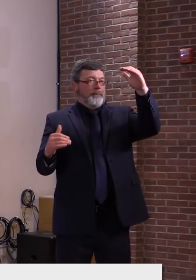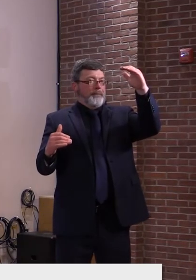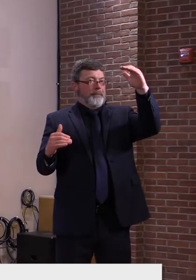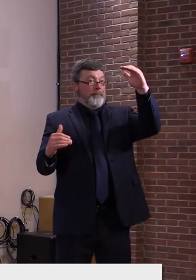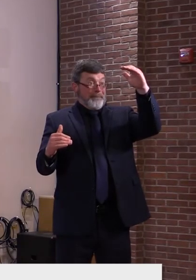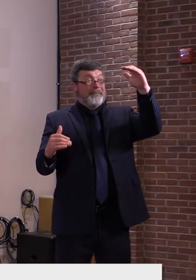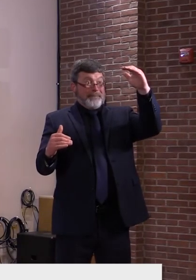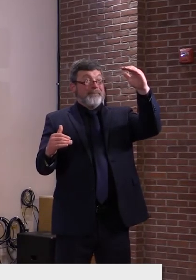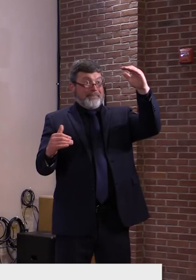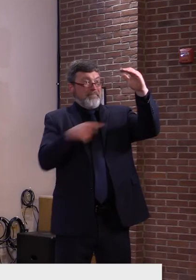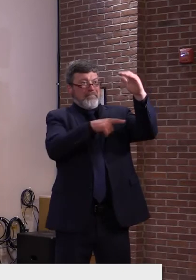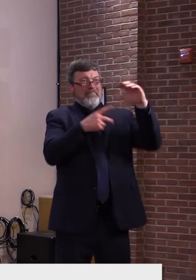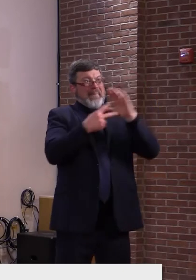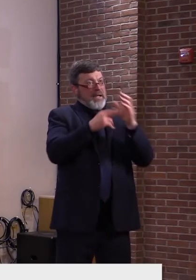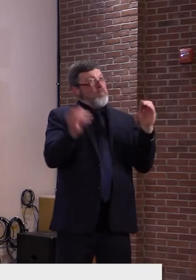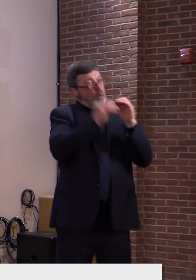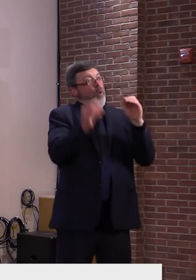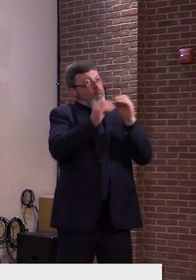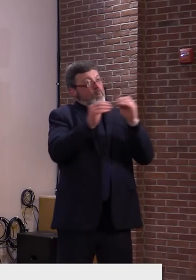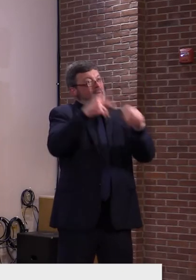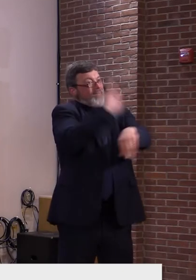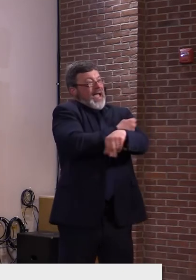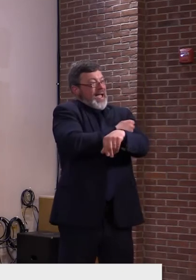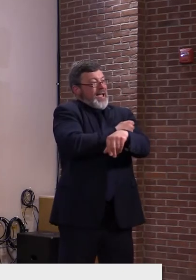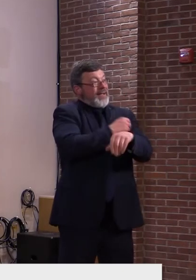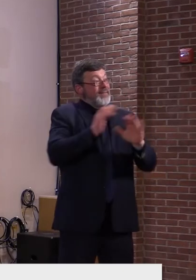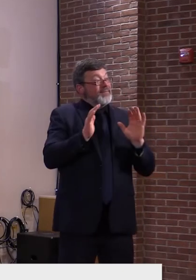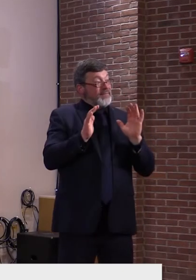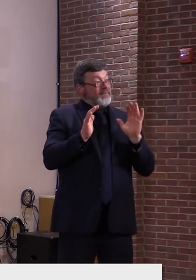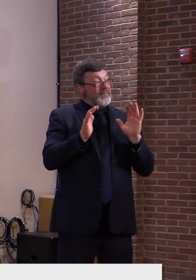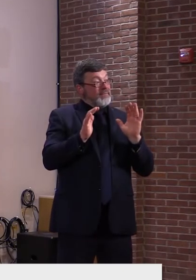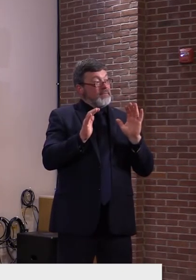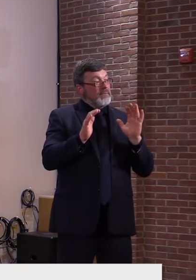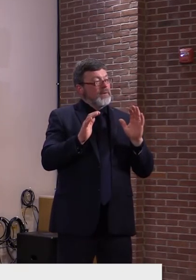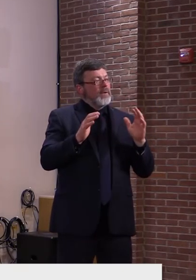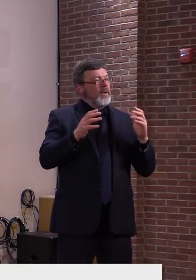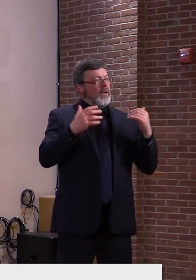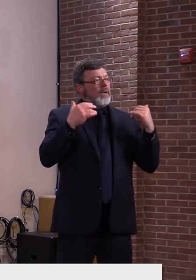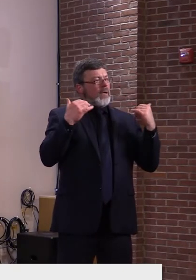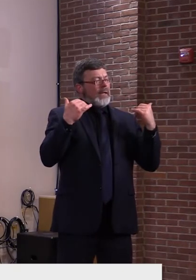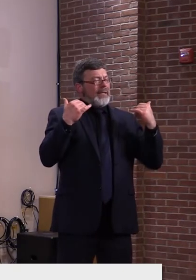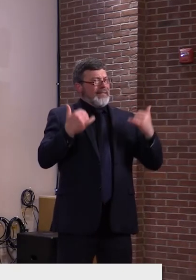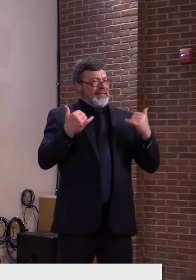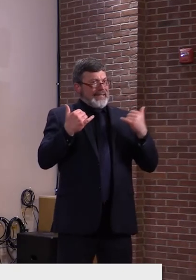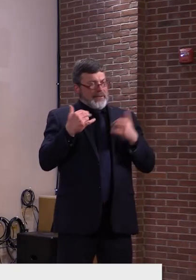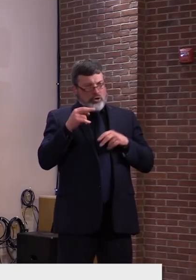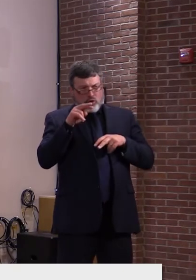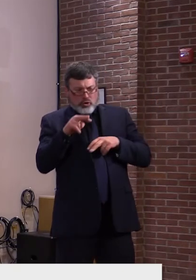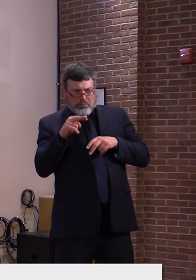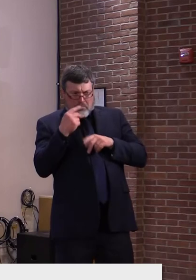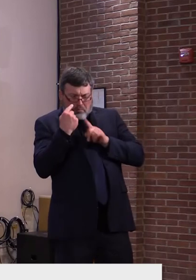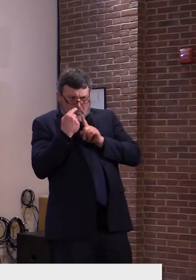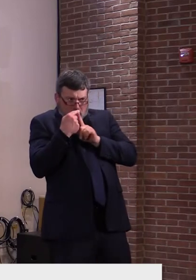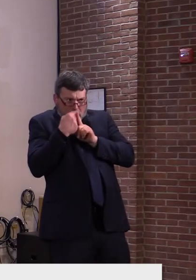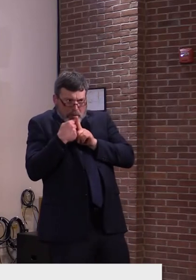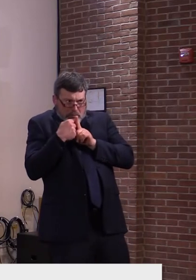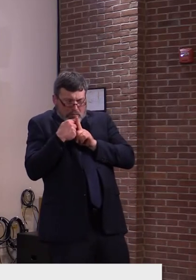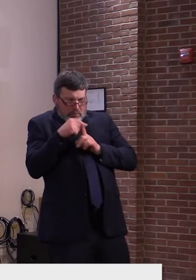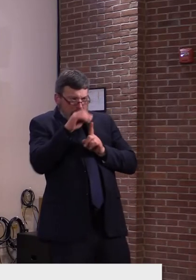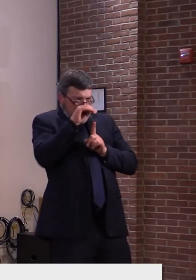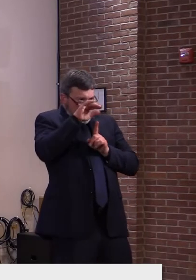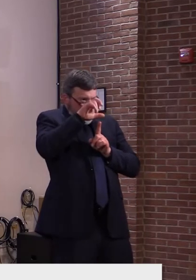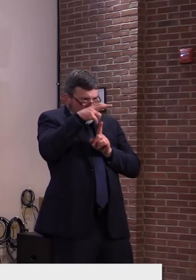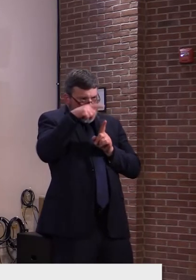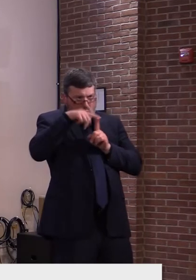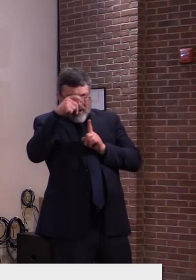When you get to the last month, the lines are much closer together. To me, number one,